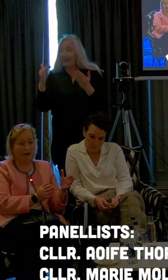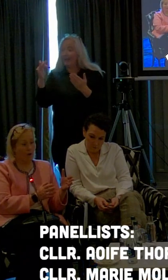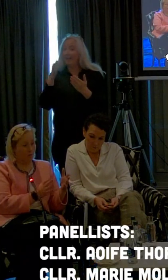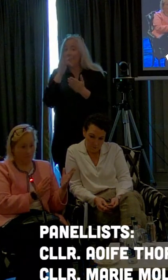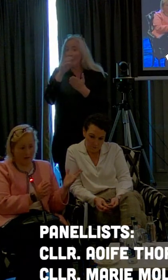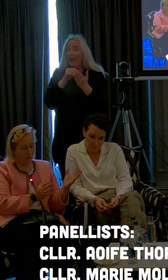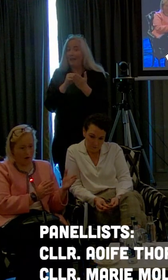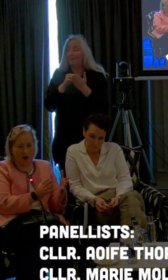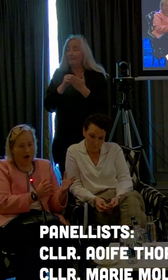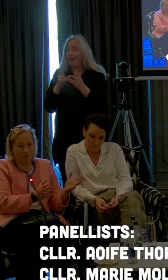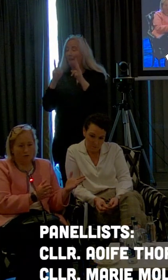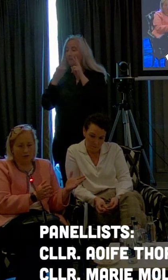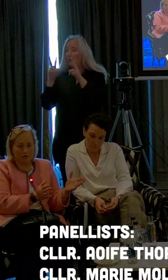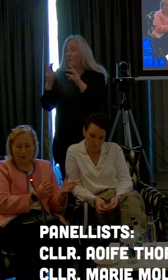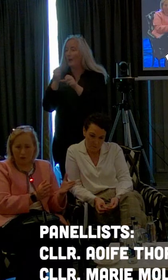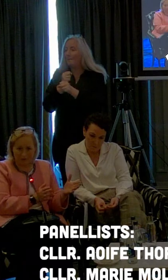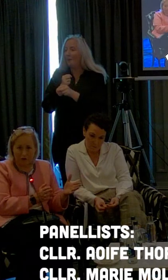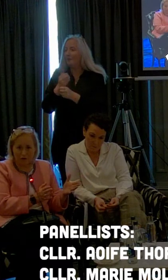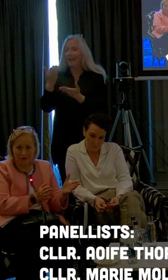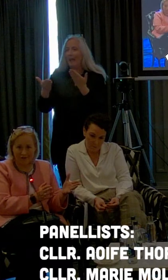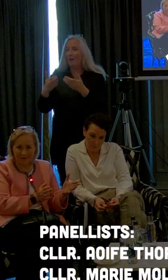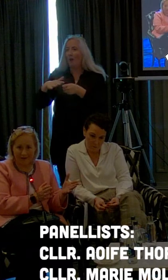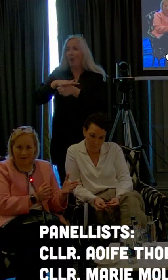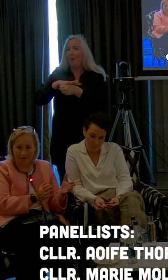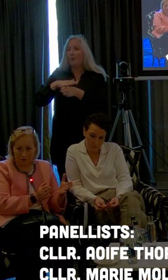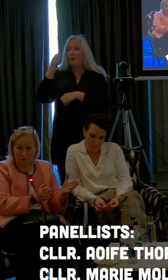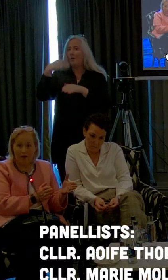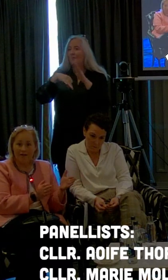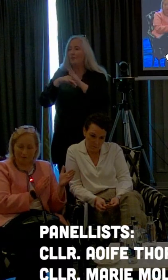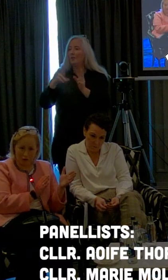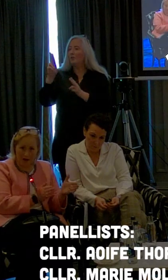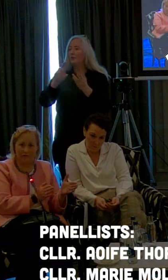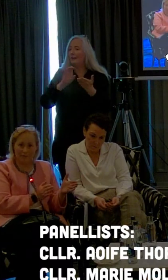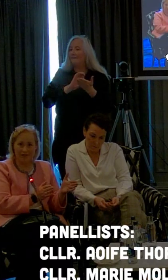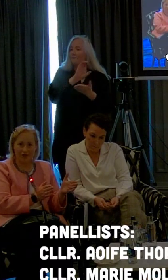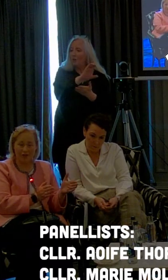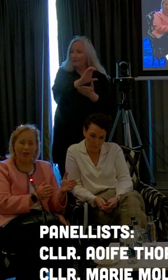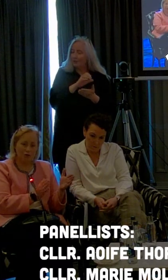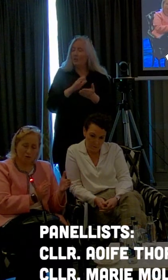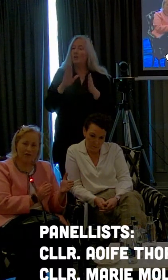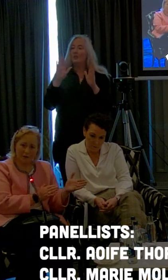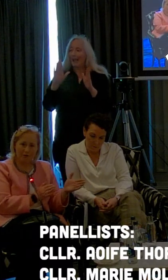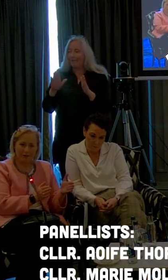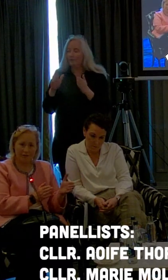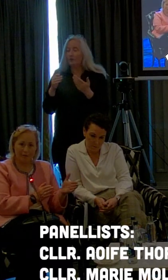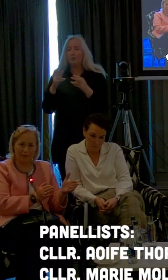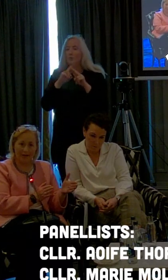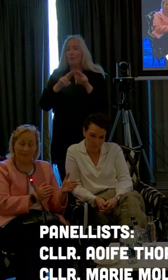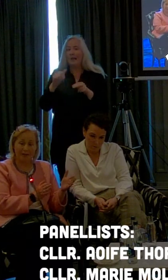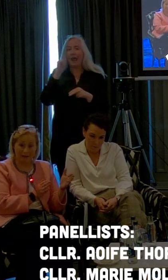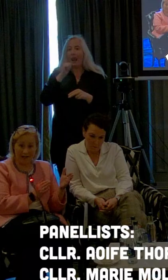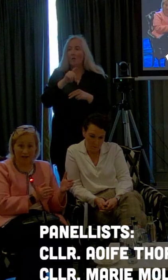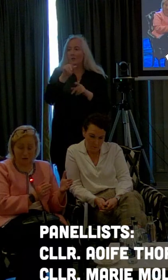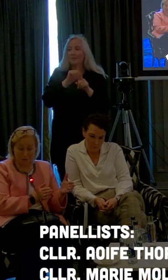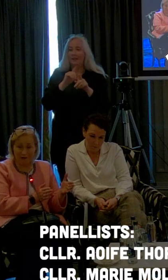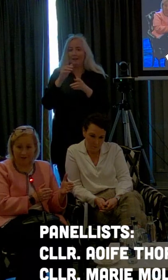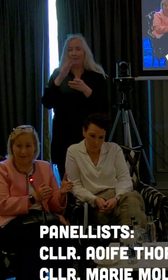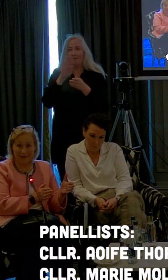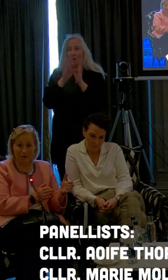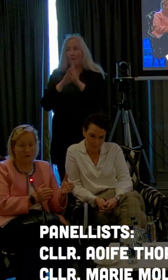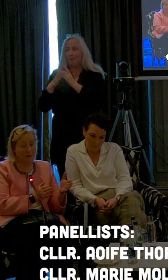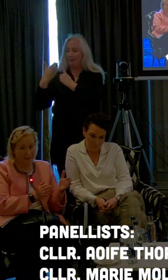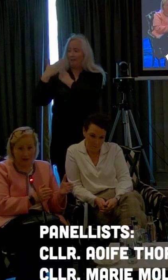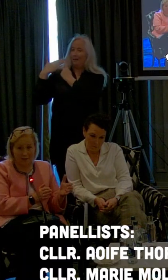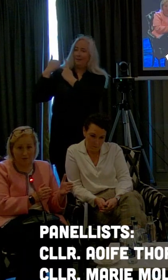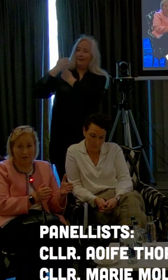on, you know, how local government should be funded, you know, you have a position. Don't allow yourself to be waylaid, because I actually do think at the